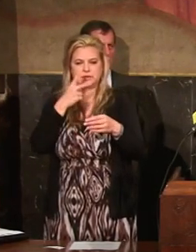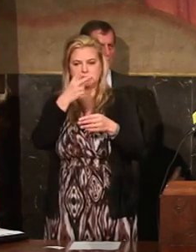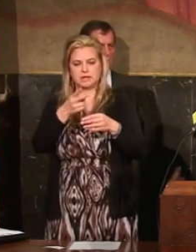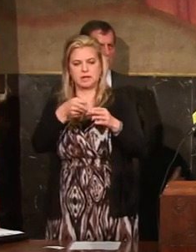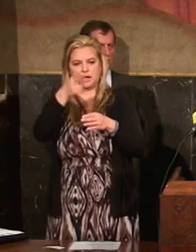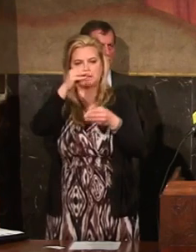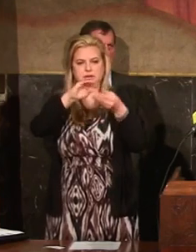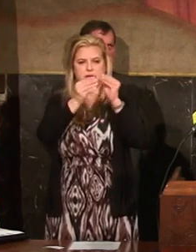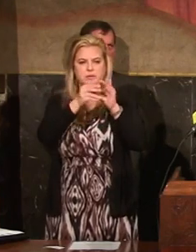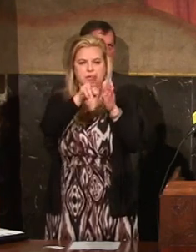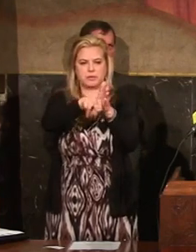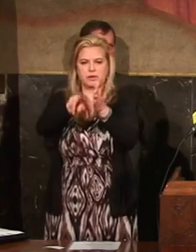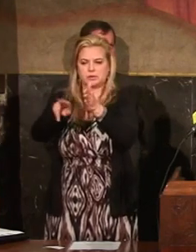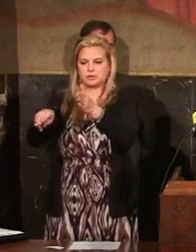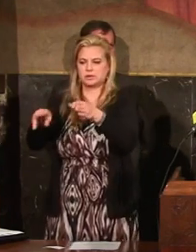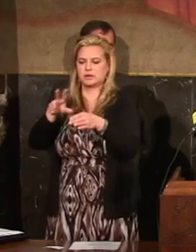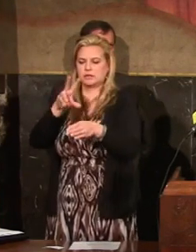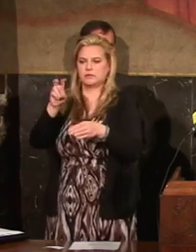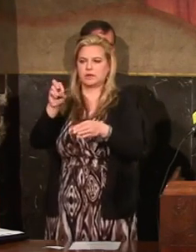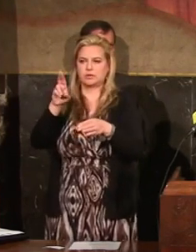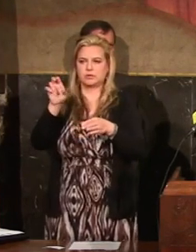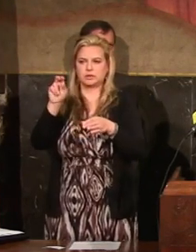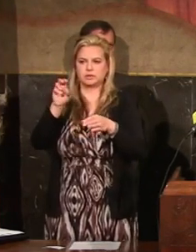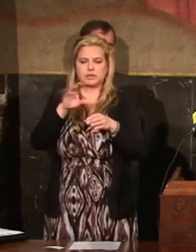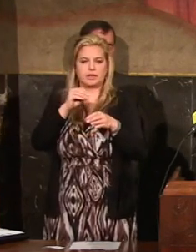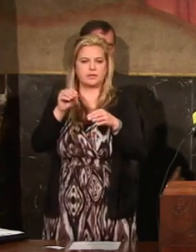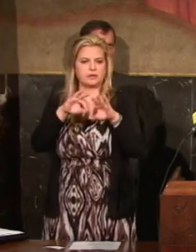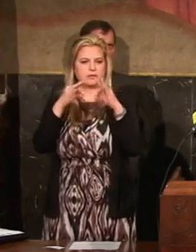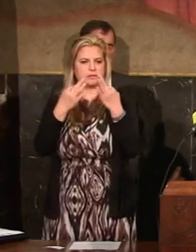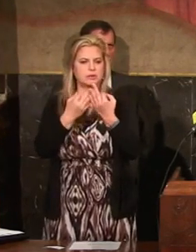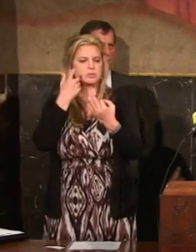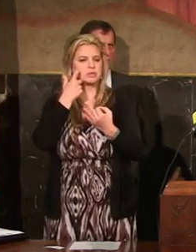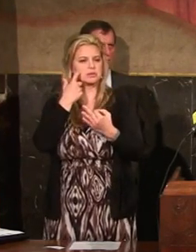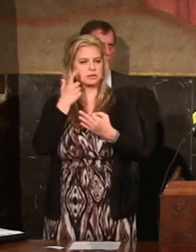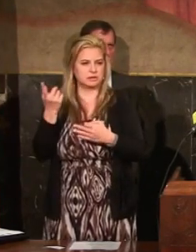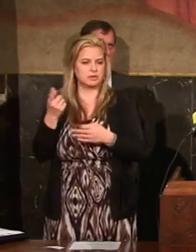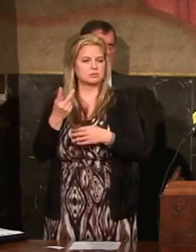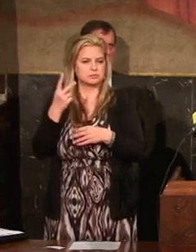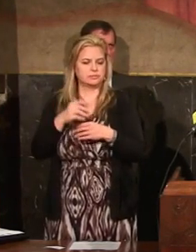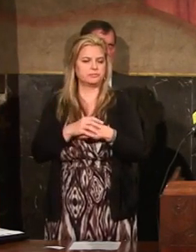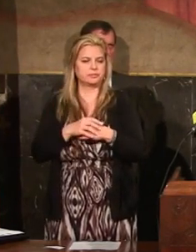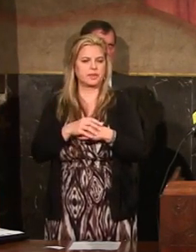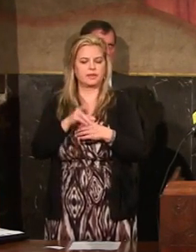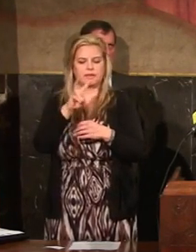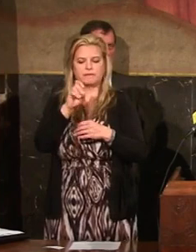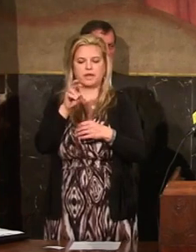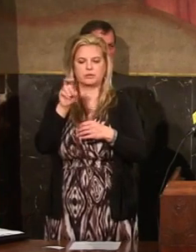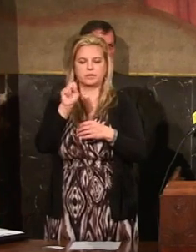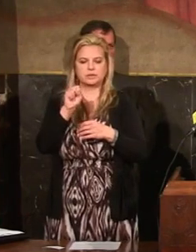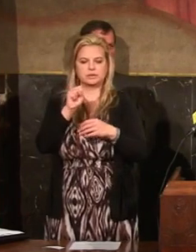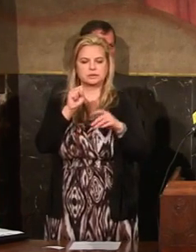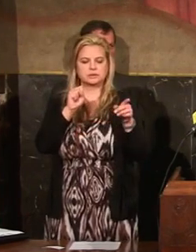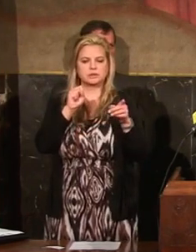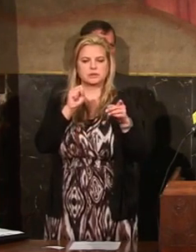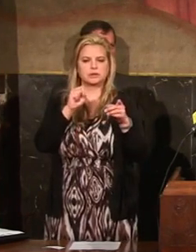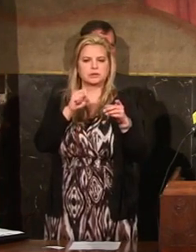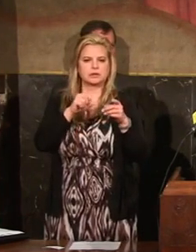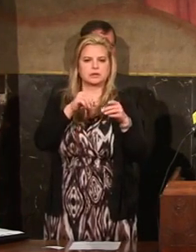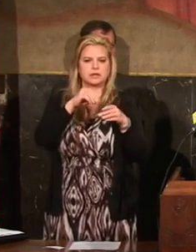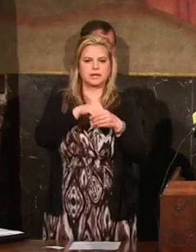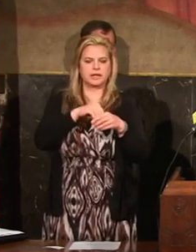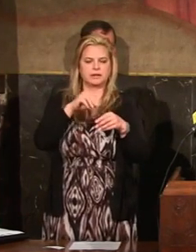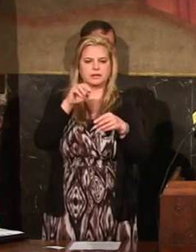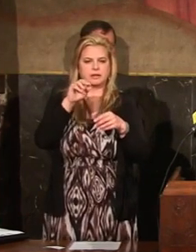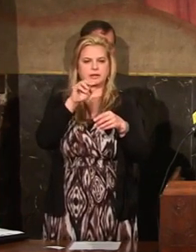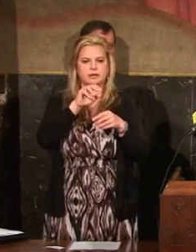of veterans and their immediate family members recently. The Veteran Cemetery in Keithville near Barksdale Air